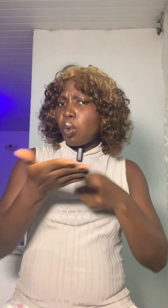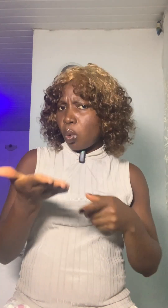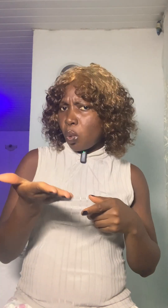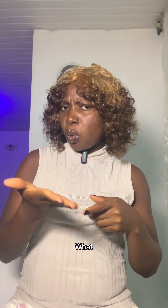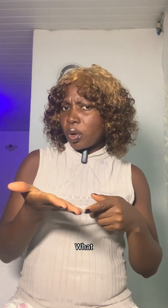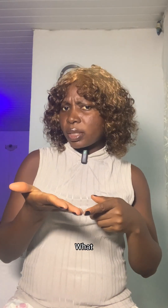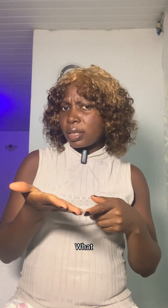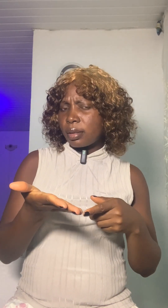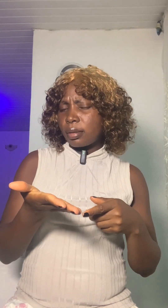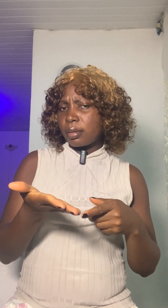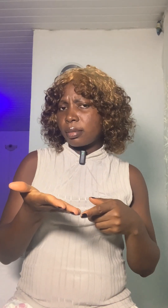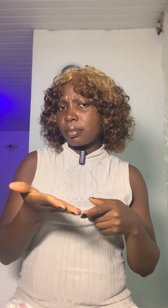what?